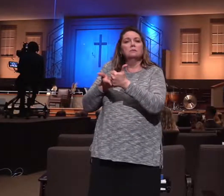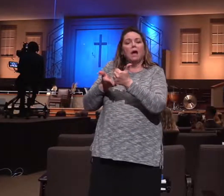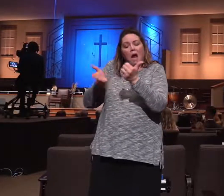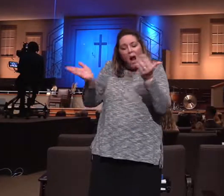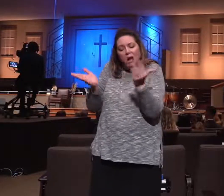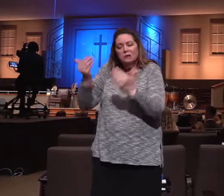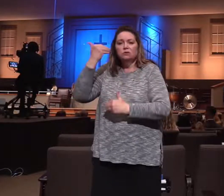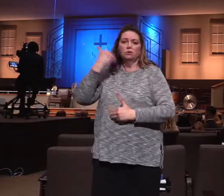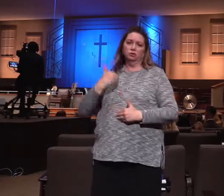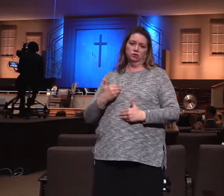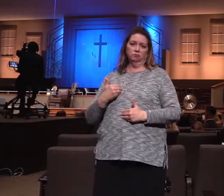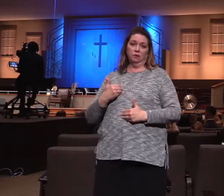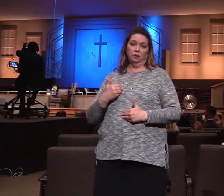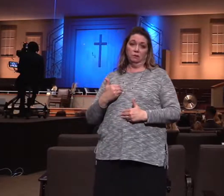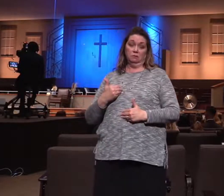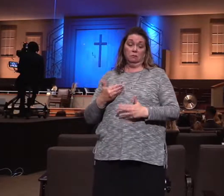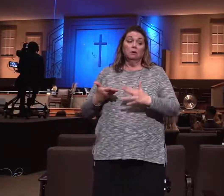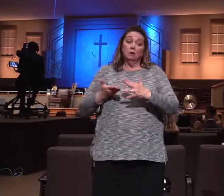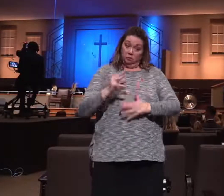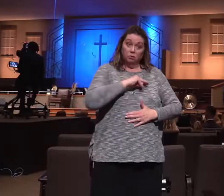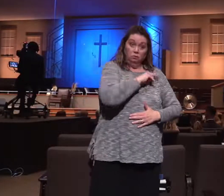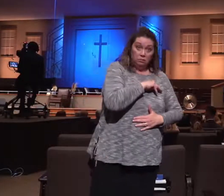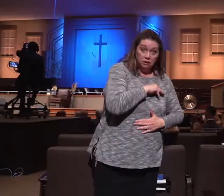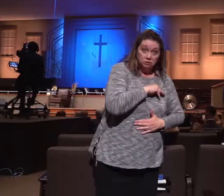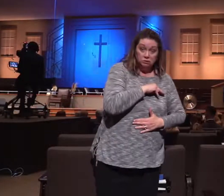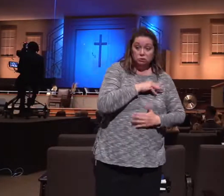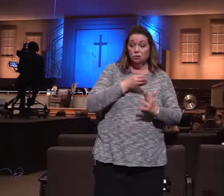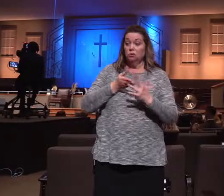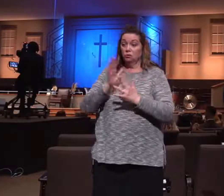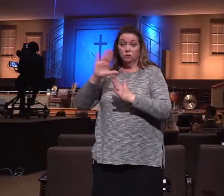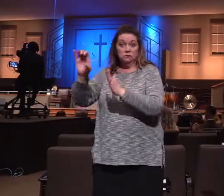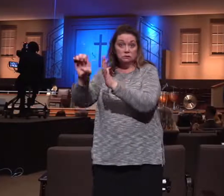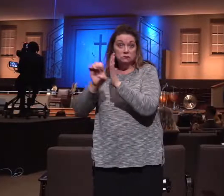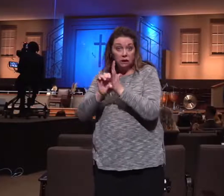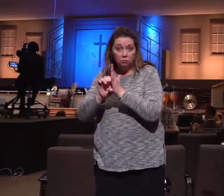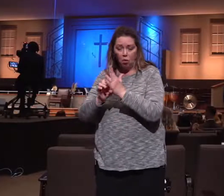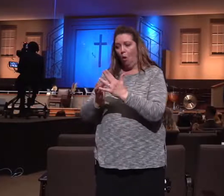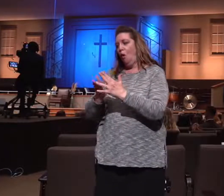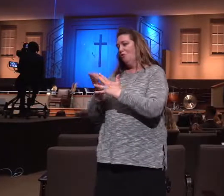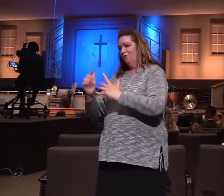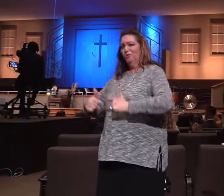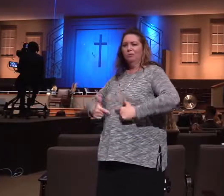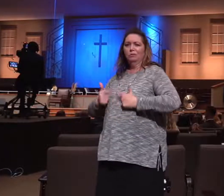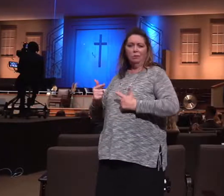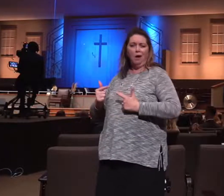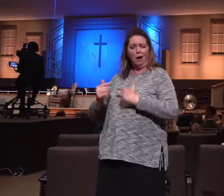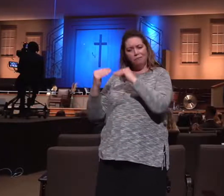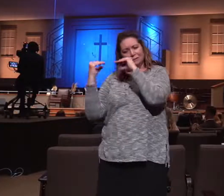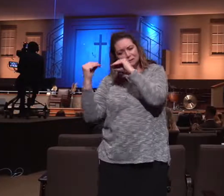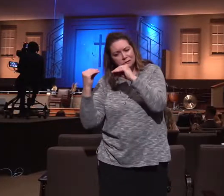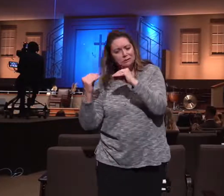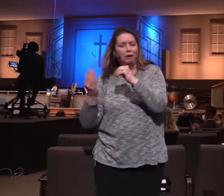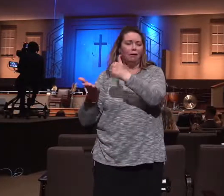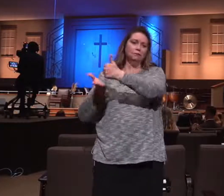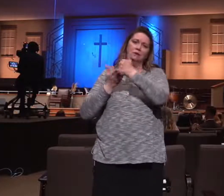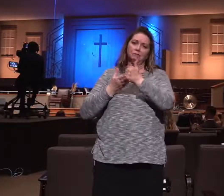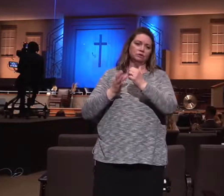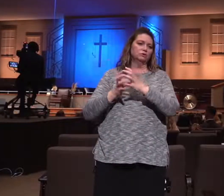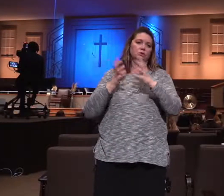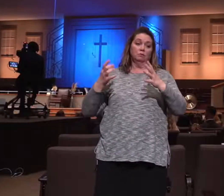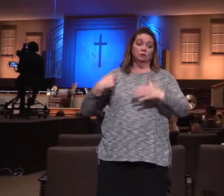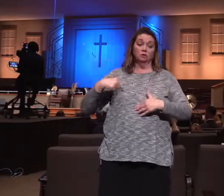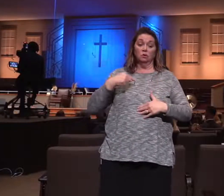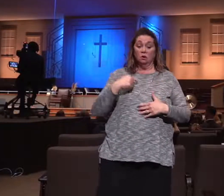missions, but in so many ways for my life in ministry philosophy. And he's been a blessing to this church. We supported